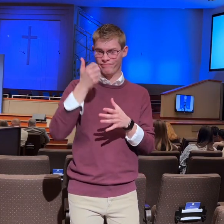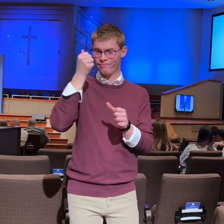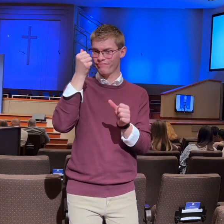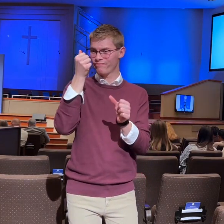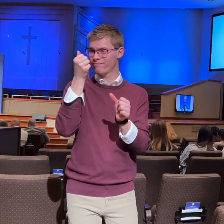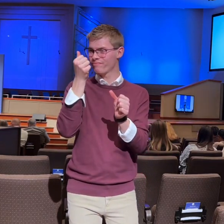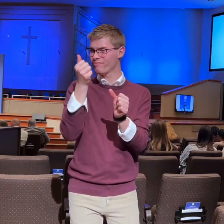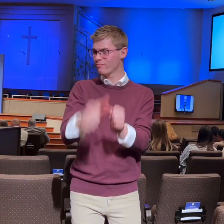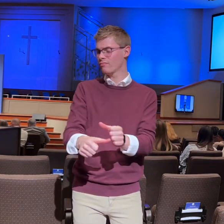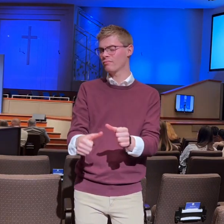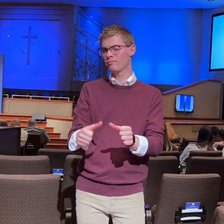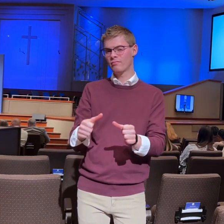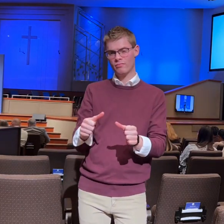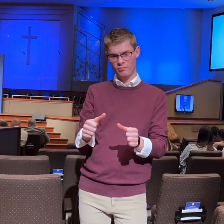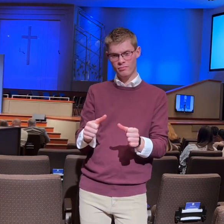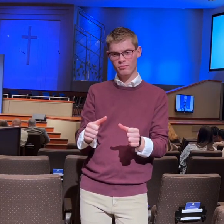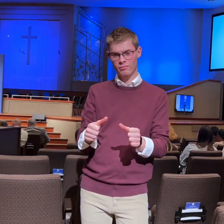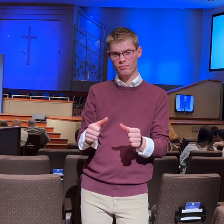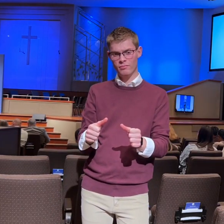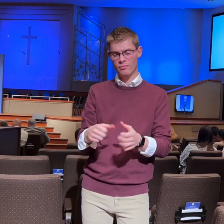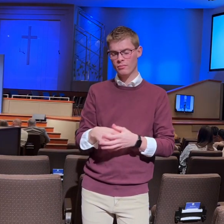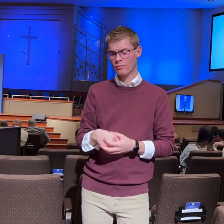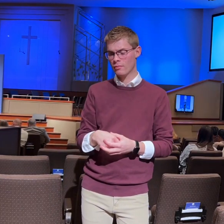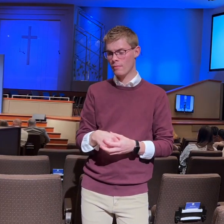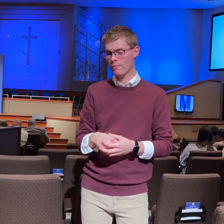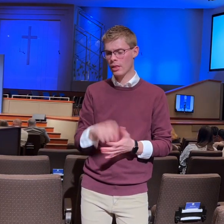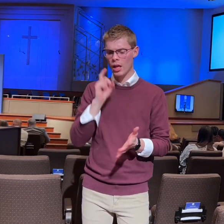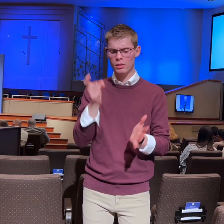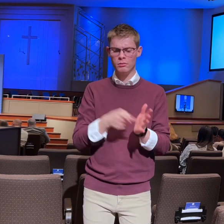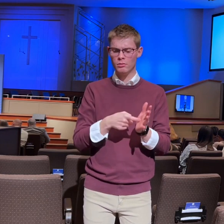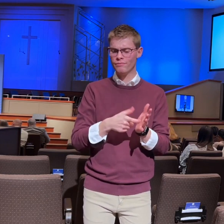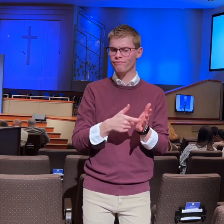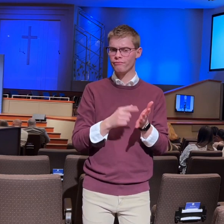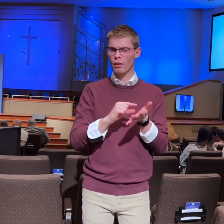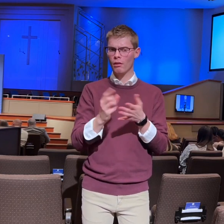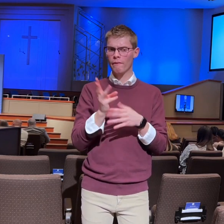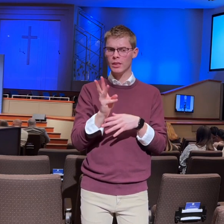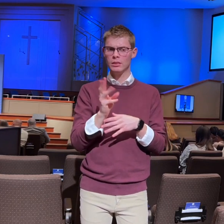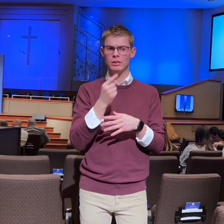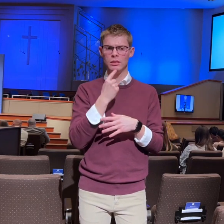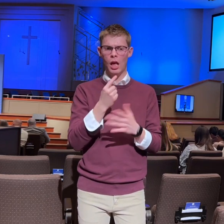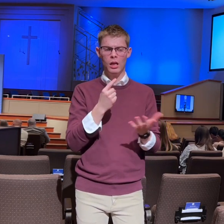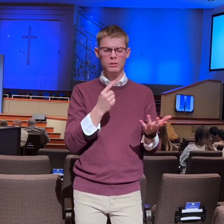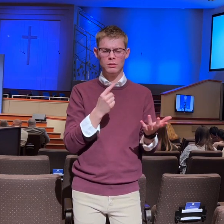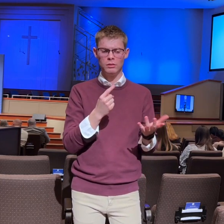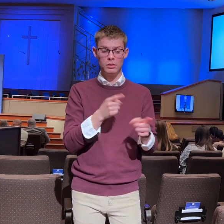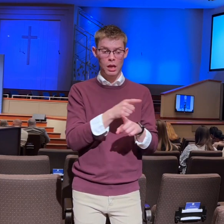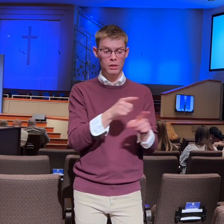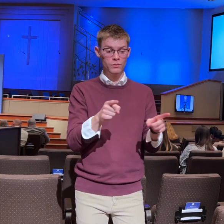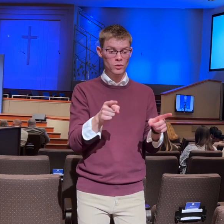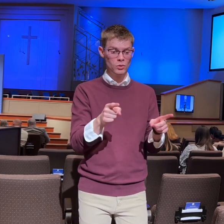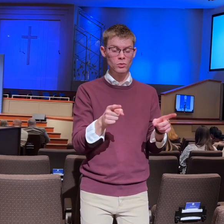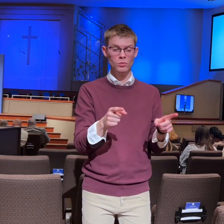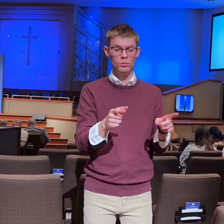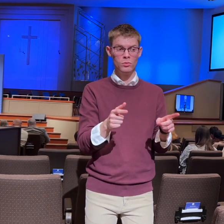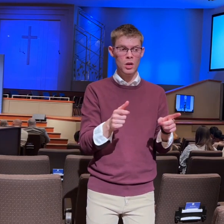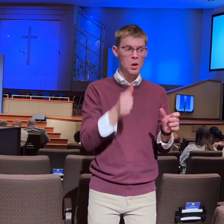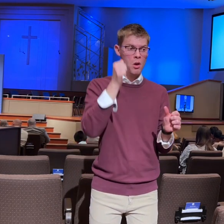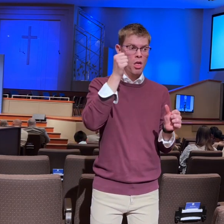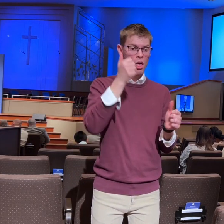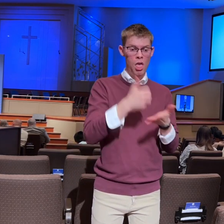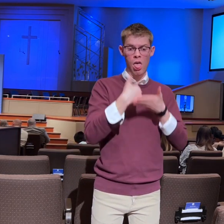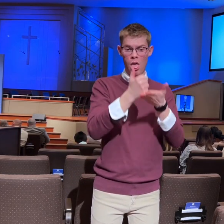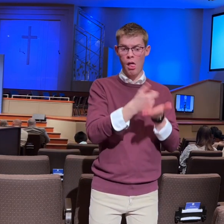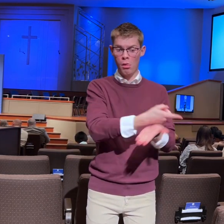remembrance. And then notice in verse six it says, if thou put the brethren in remembrance of these